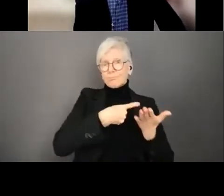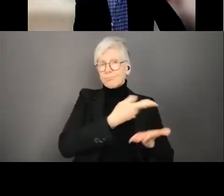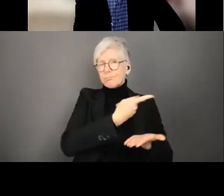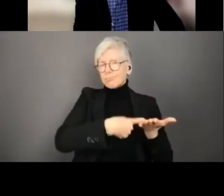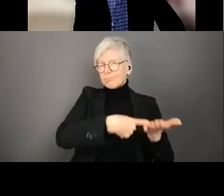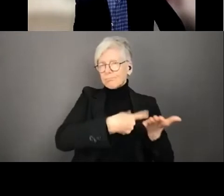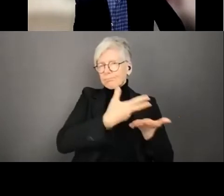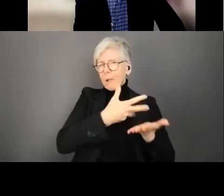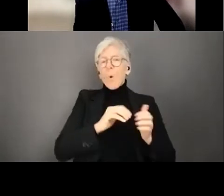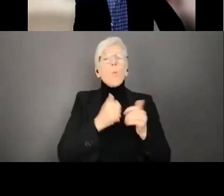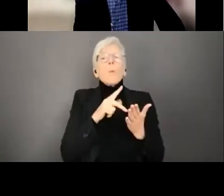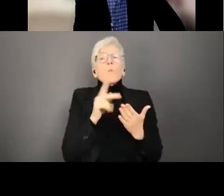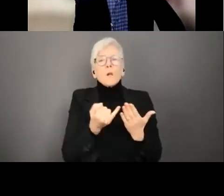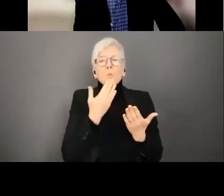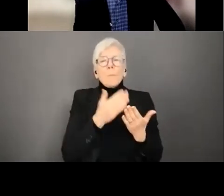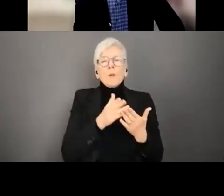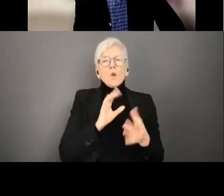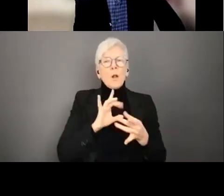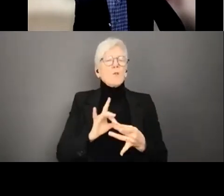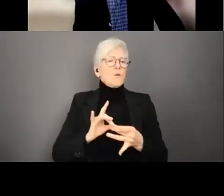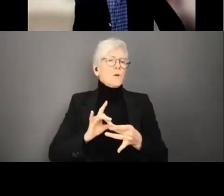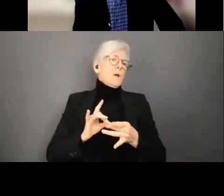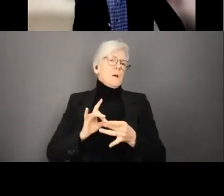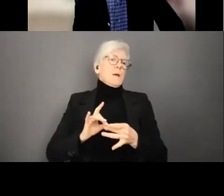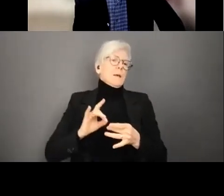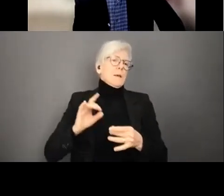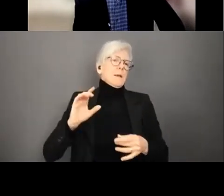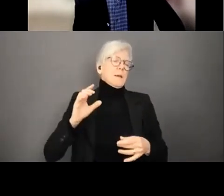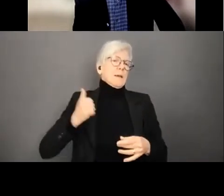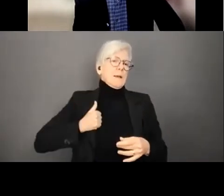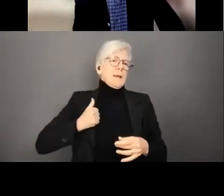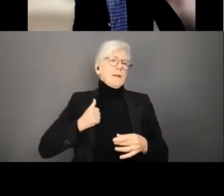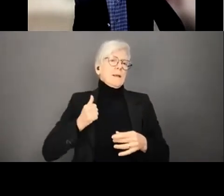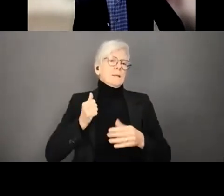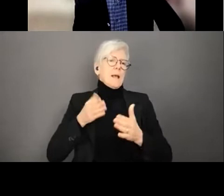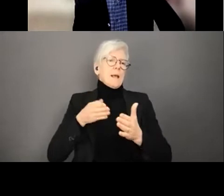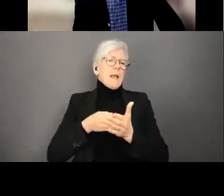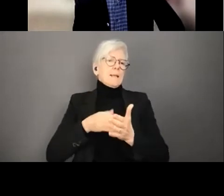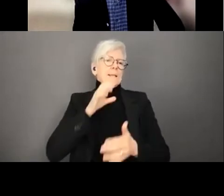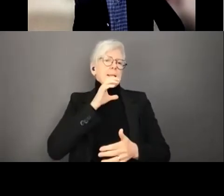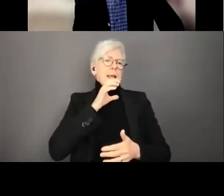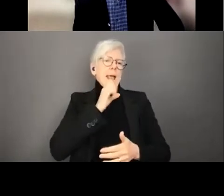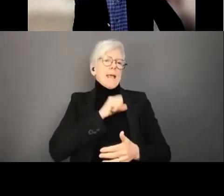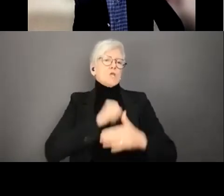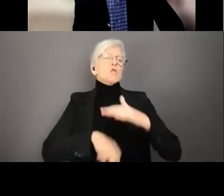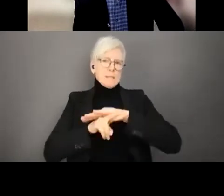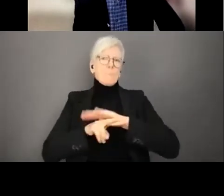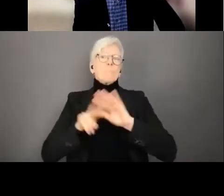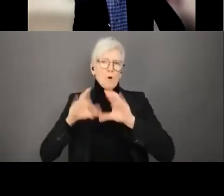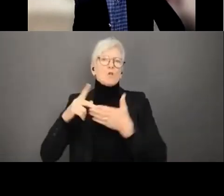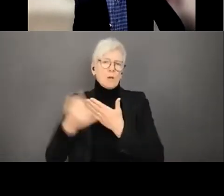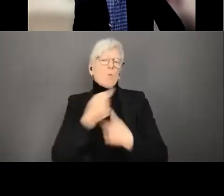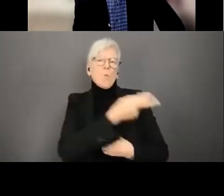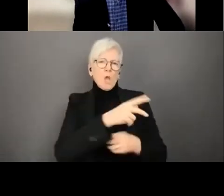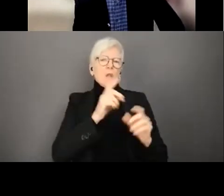with under the Canadian Against Ageism project. It's interesting. Laura and I and Kieran have